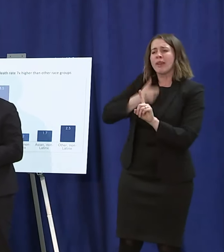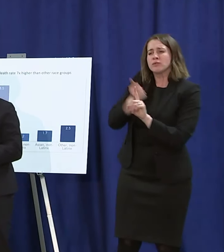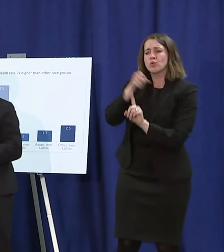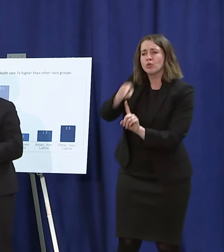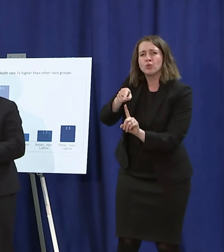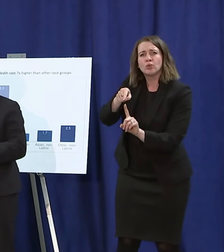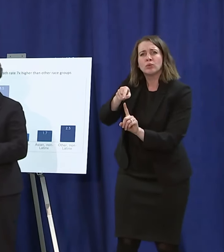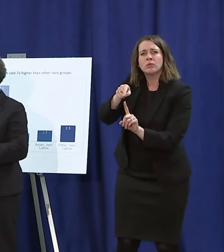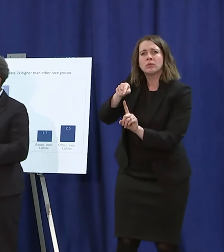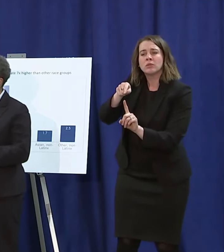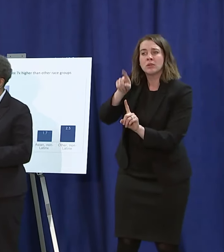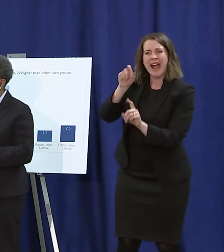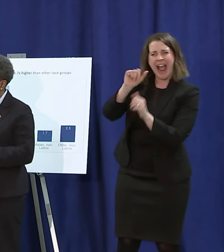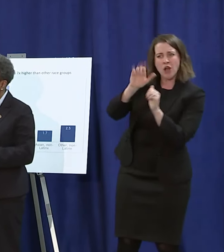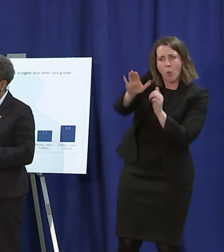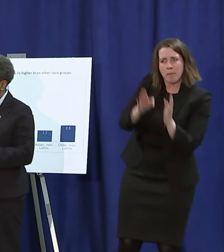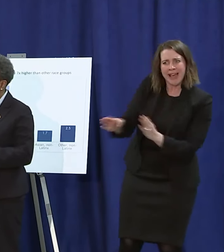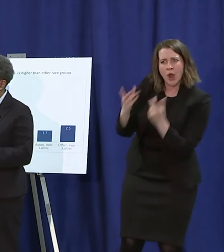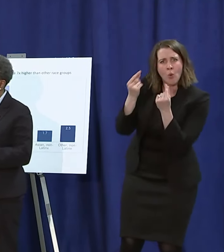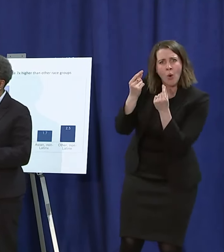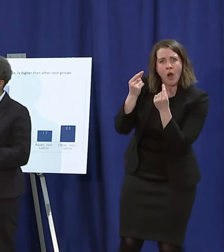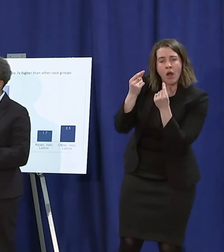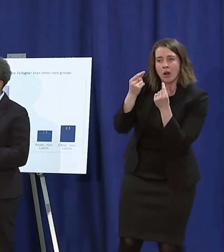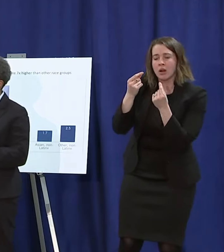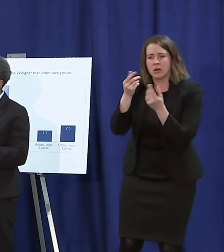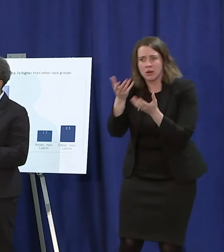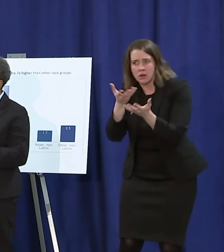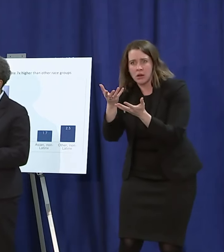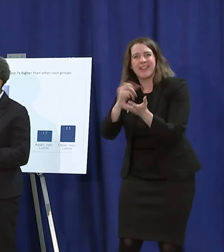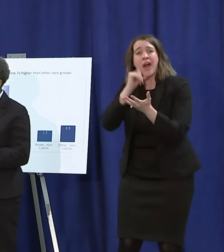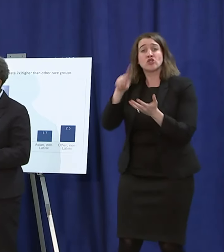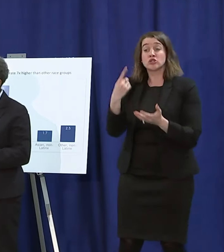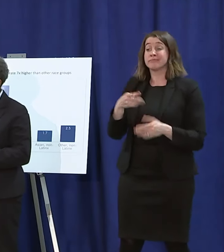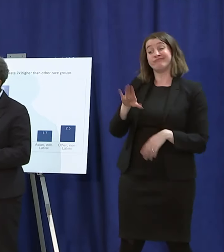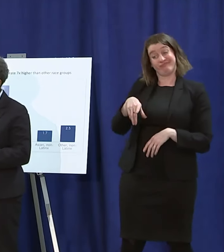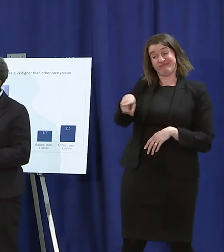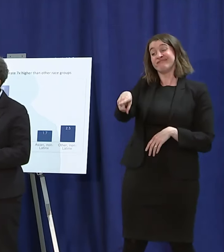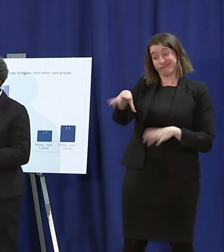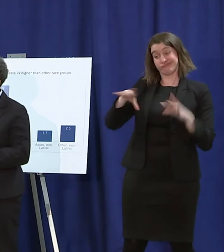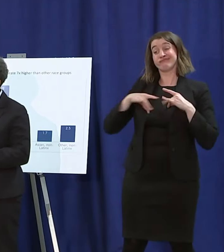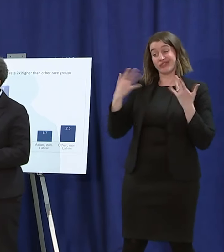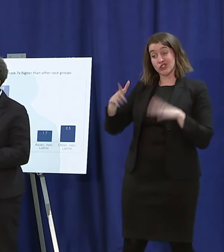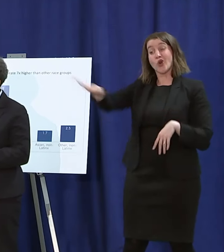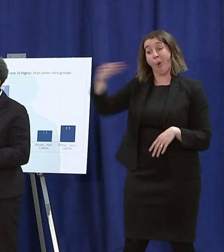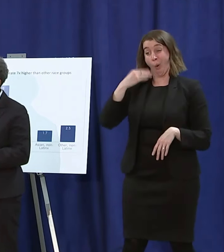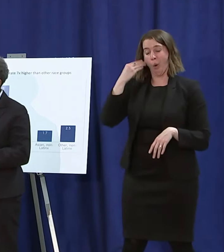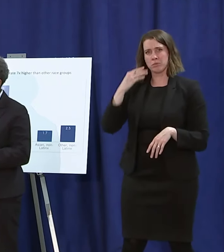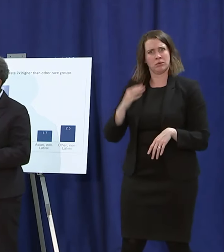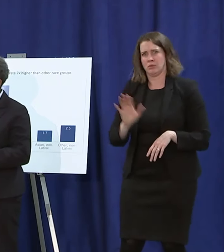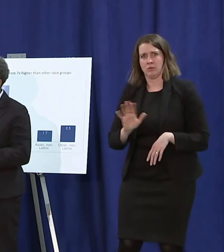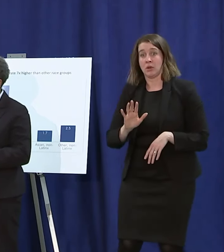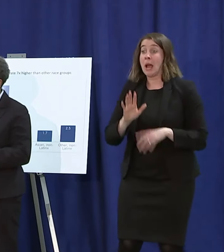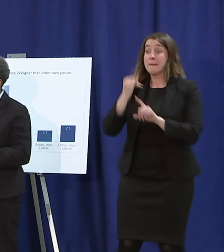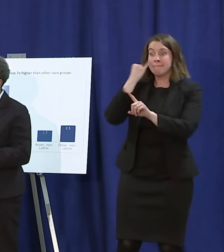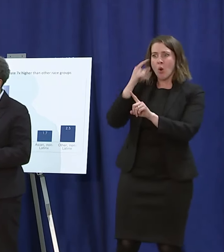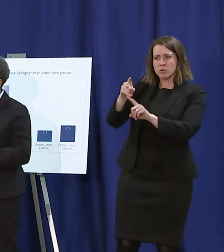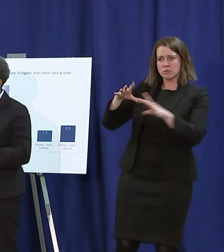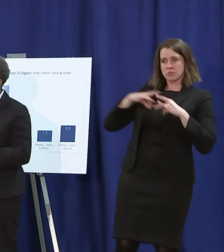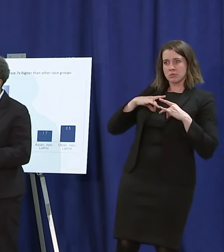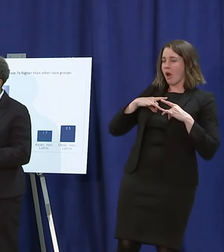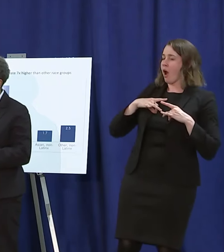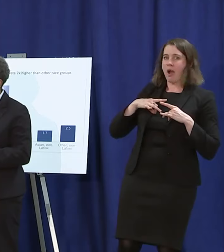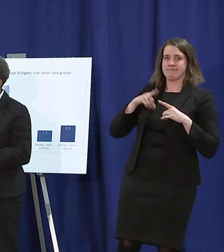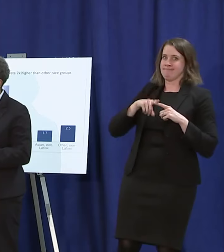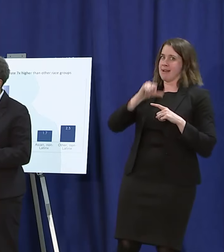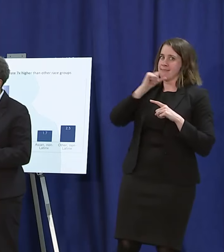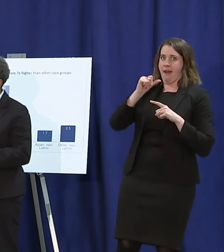questions that we should be asking as we're doing the testing and giving people their results. And even negative results, telling them, you're negative for now, but the